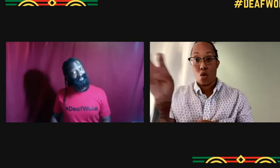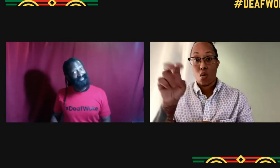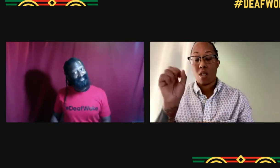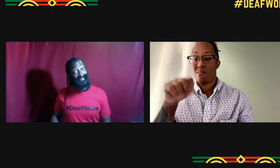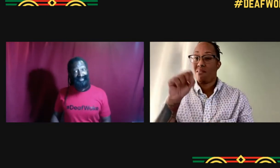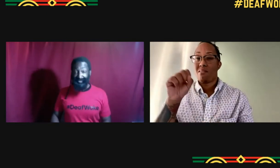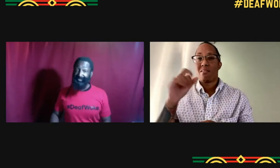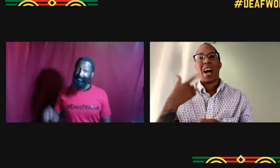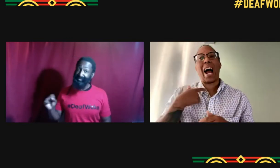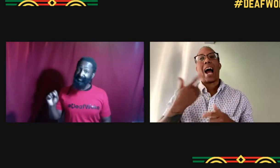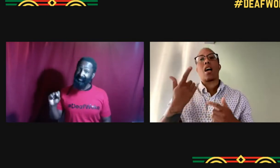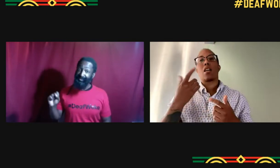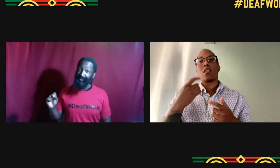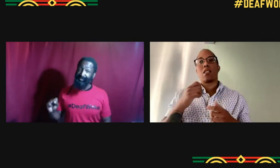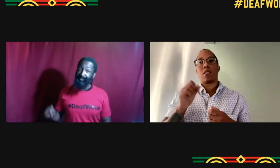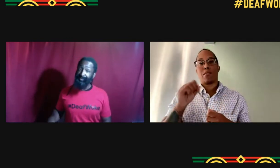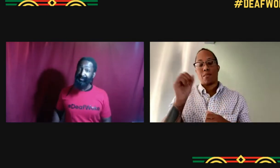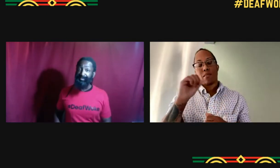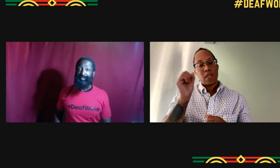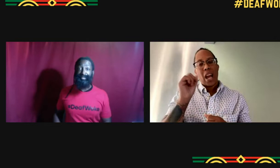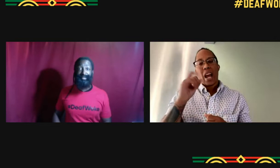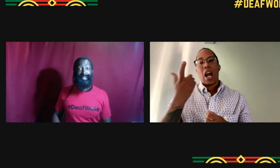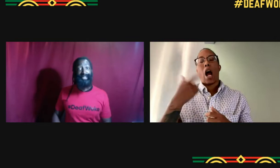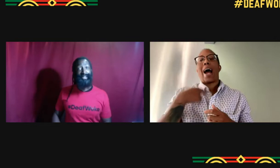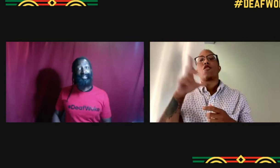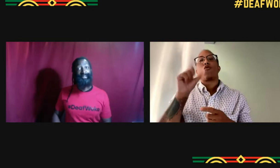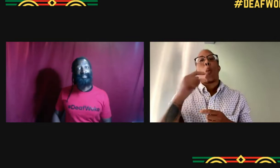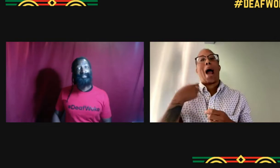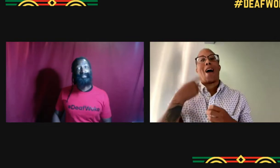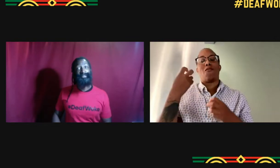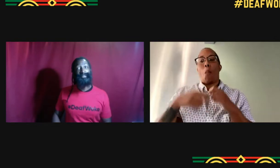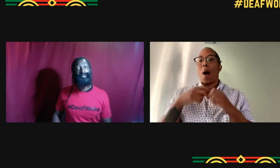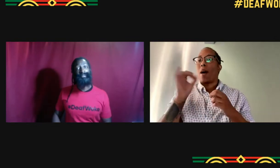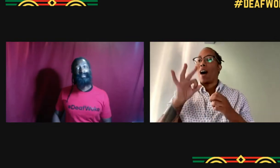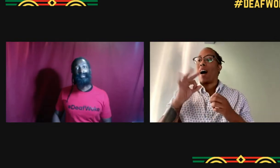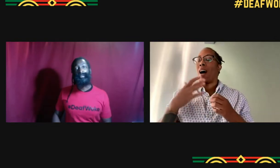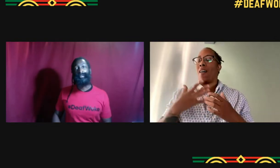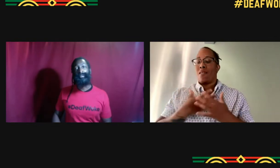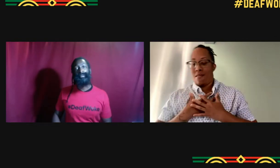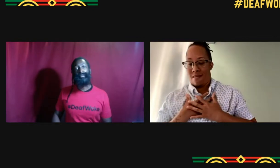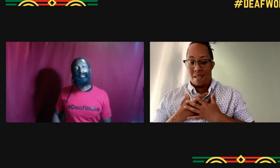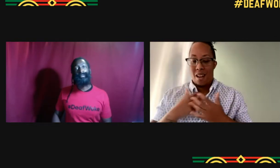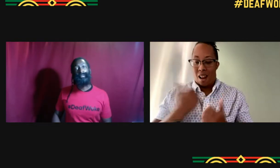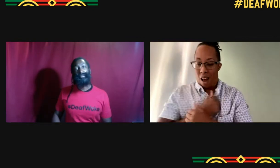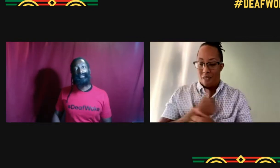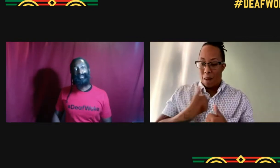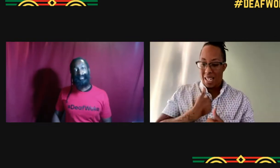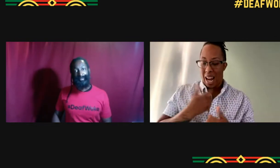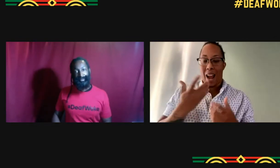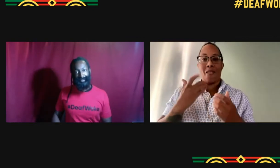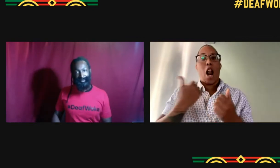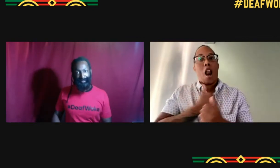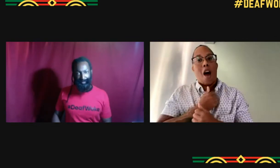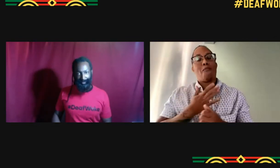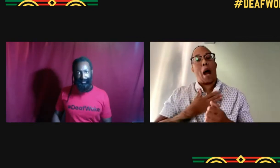Love myself in my journey? Well, yes. Yeah. I mean, I do have